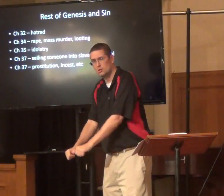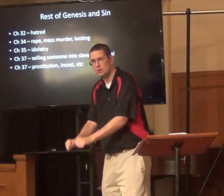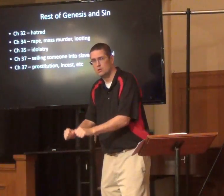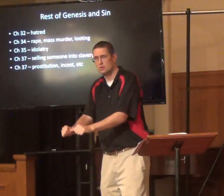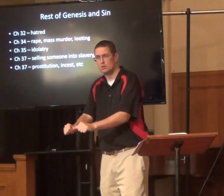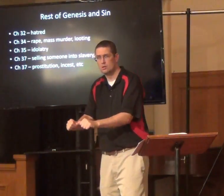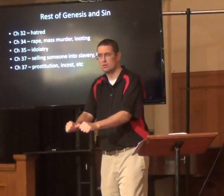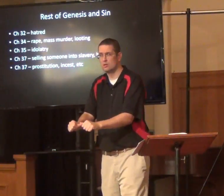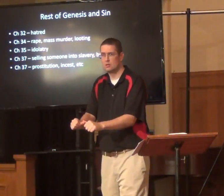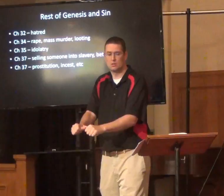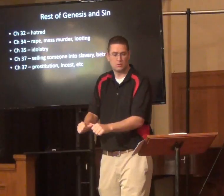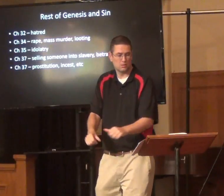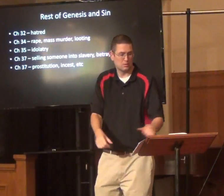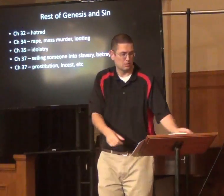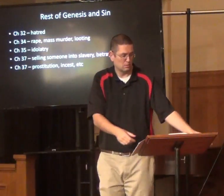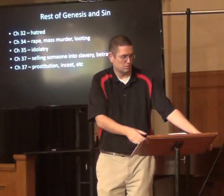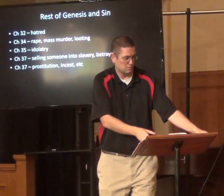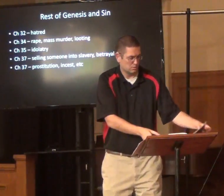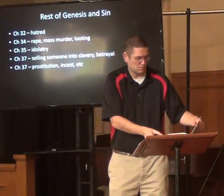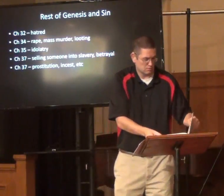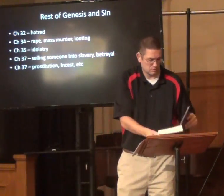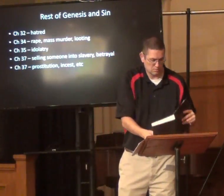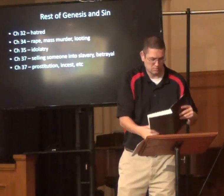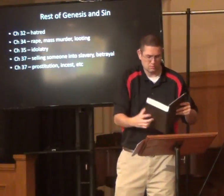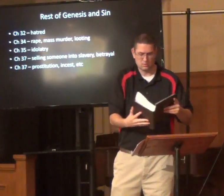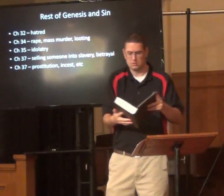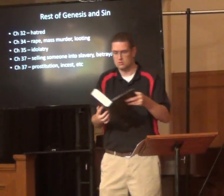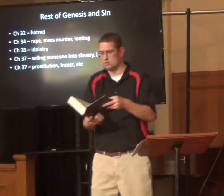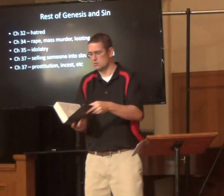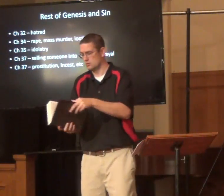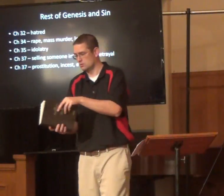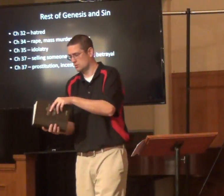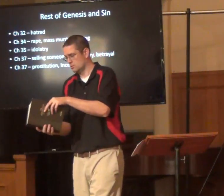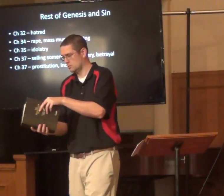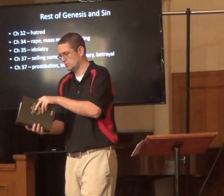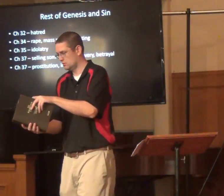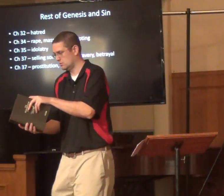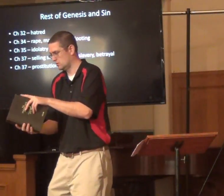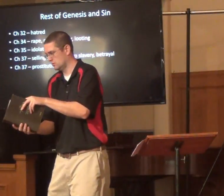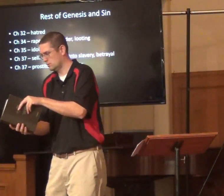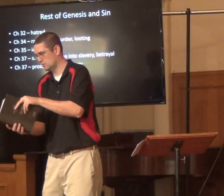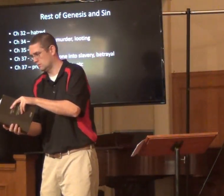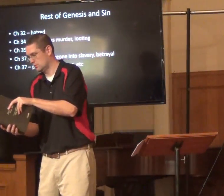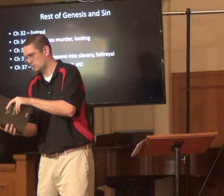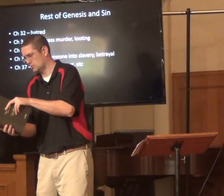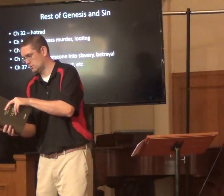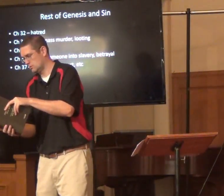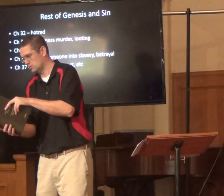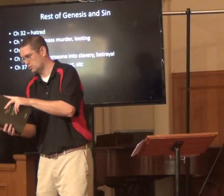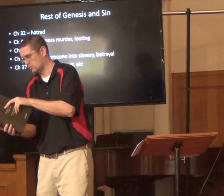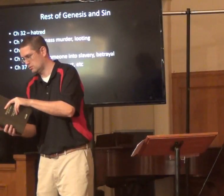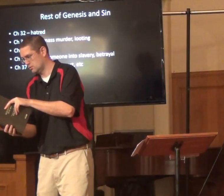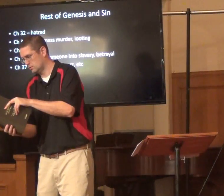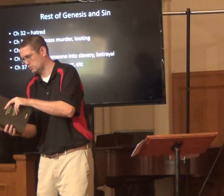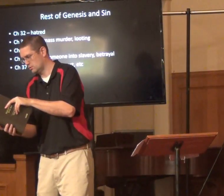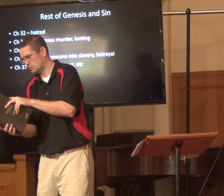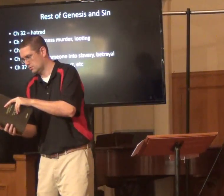chapter 38, 39, chapter 40. It just keeps going. It just keeps on